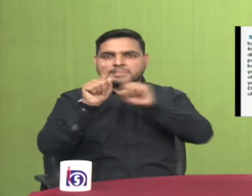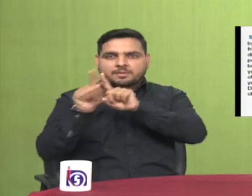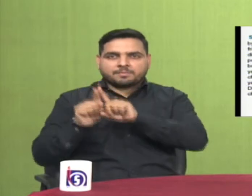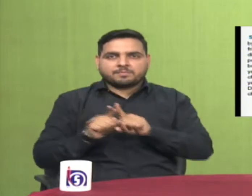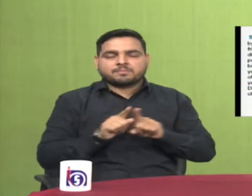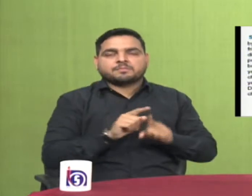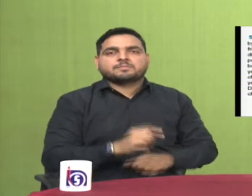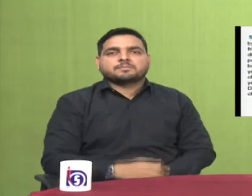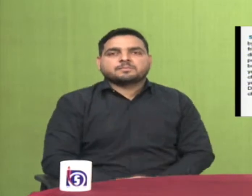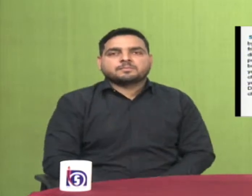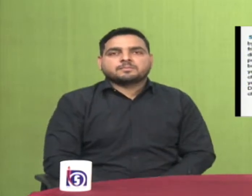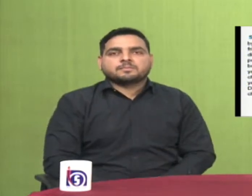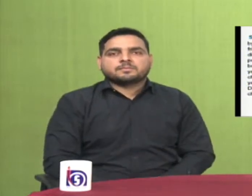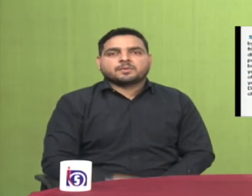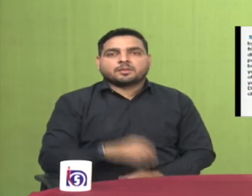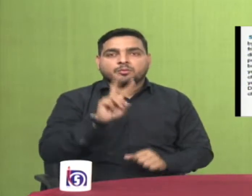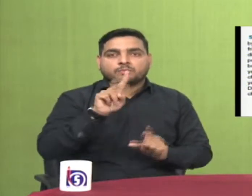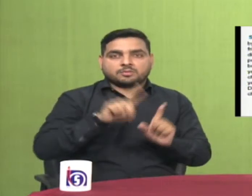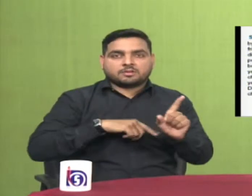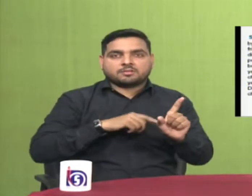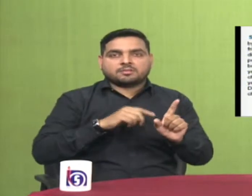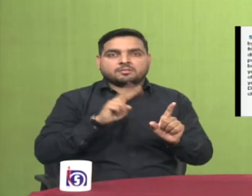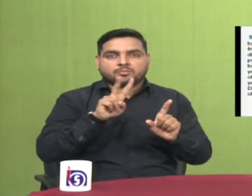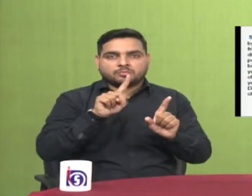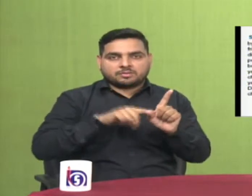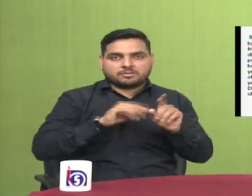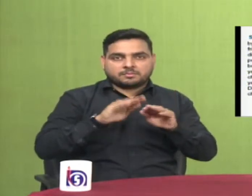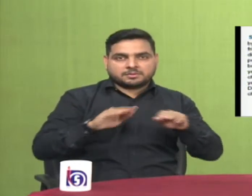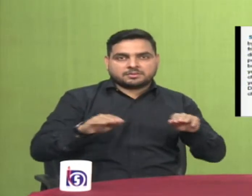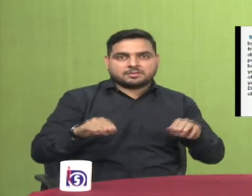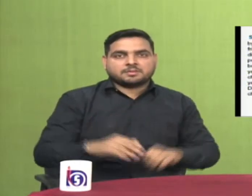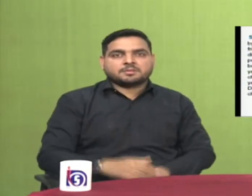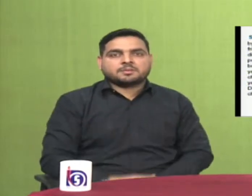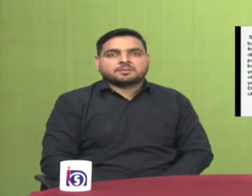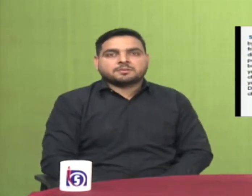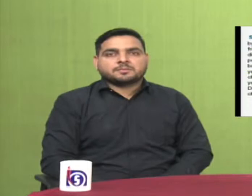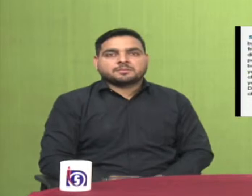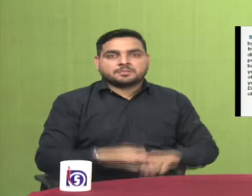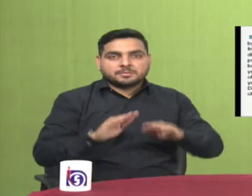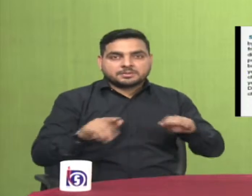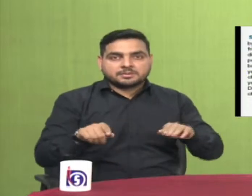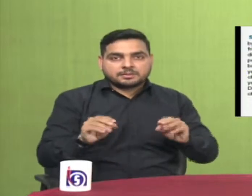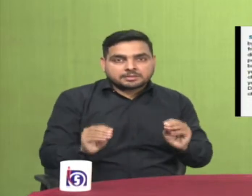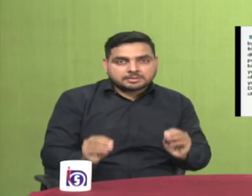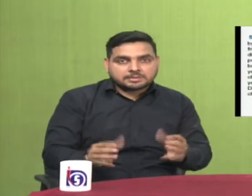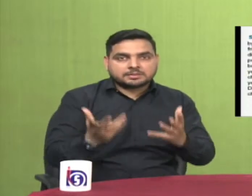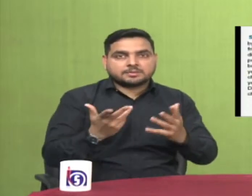1 or 1.5 years, they start loving the company of same. By 2 years,